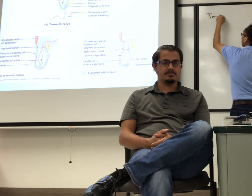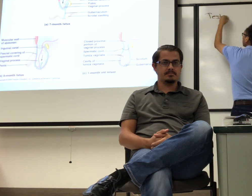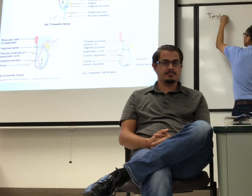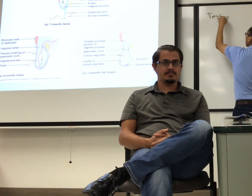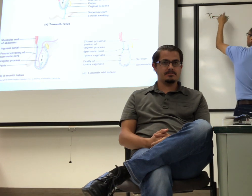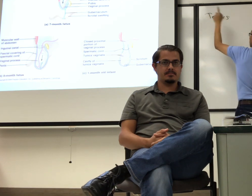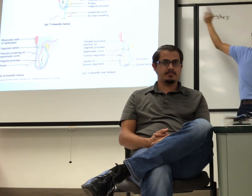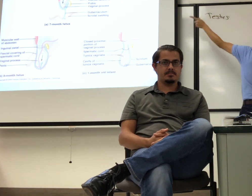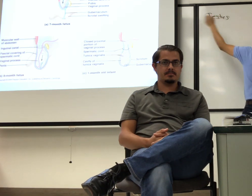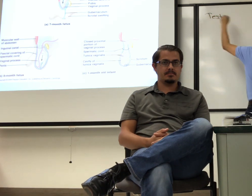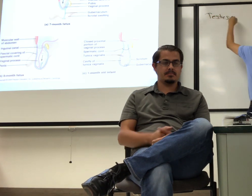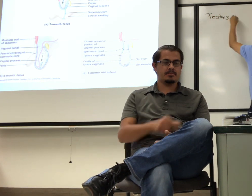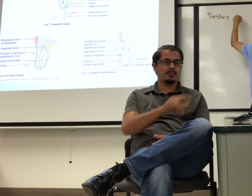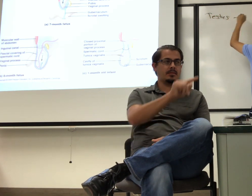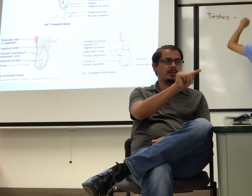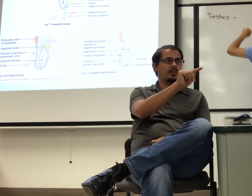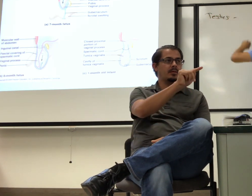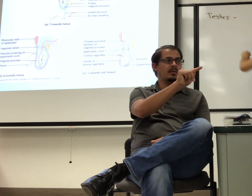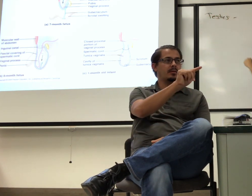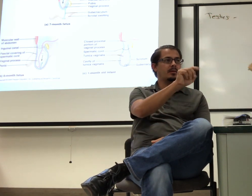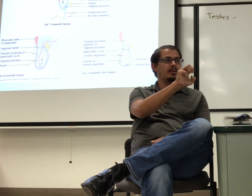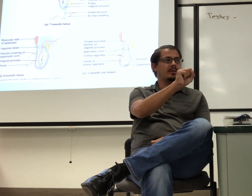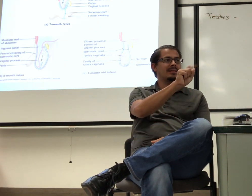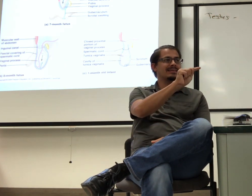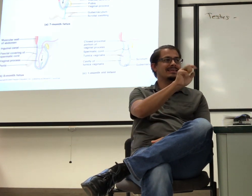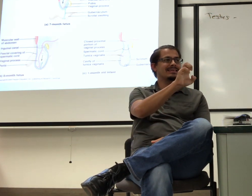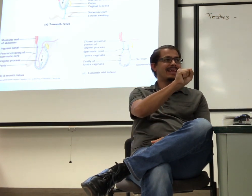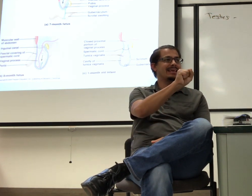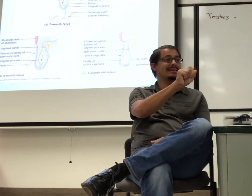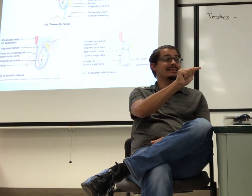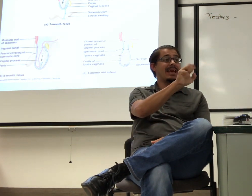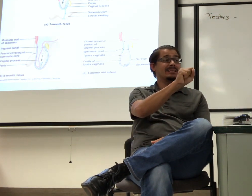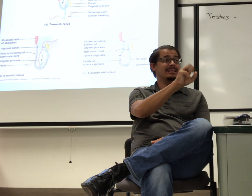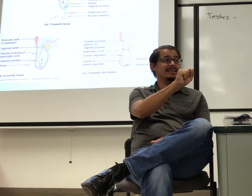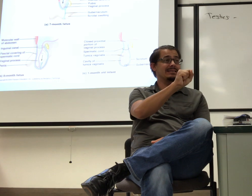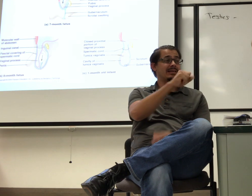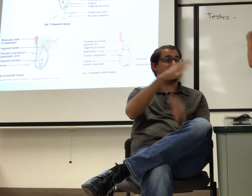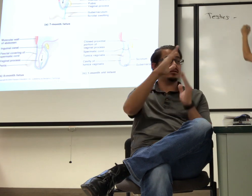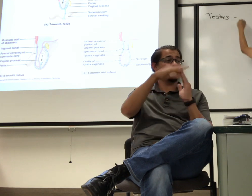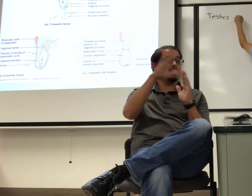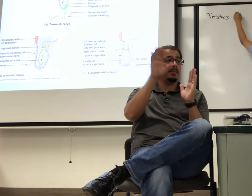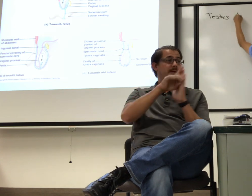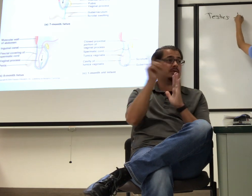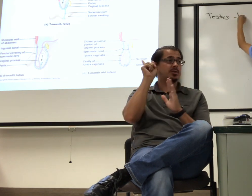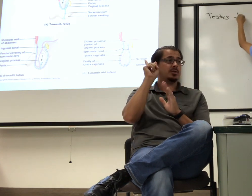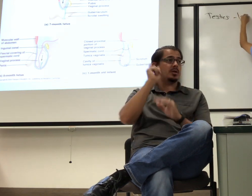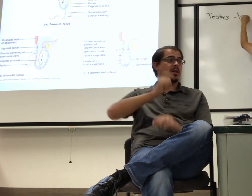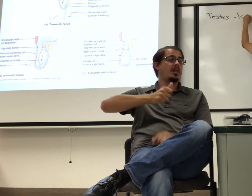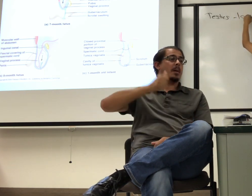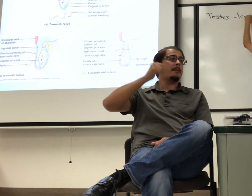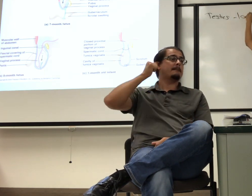So the testes in the top of the figure are located in the posterior ab wall.